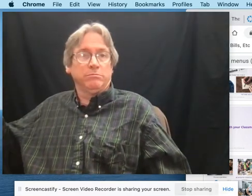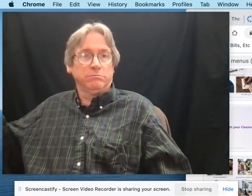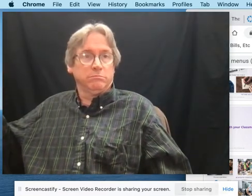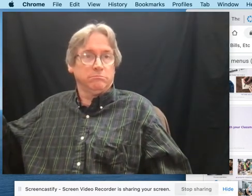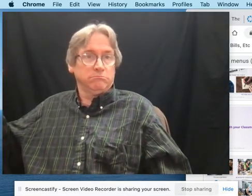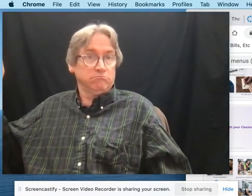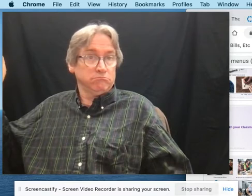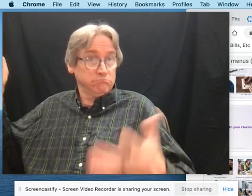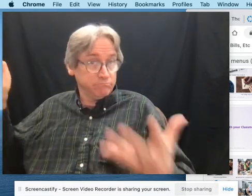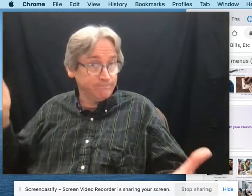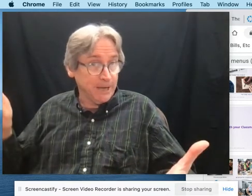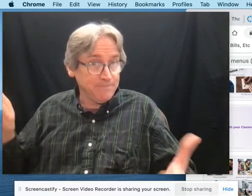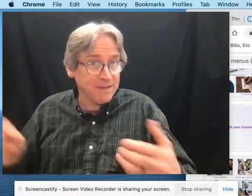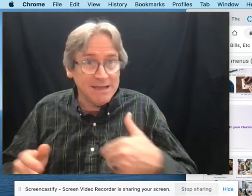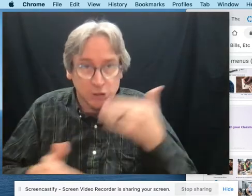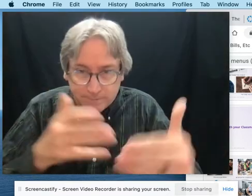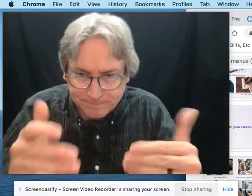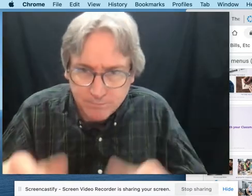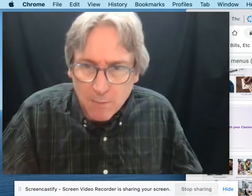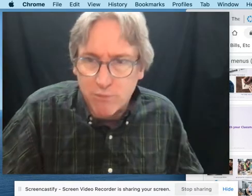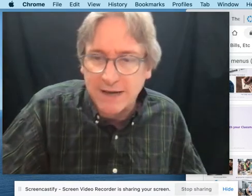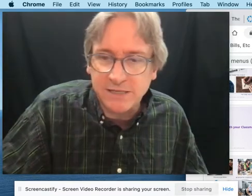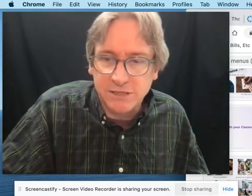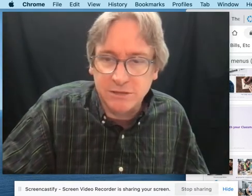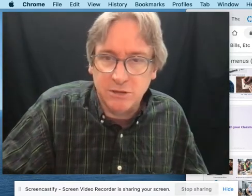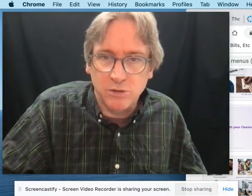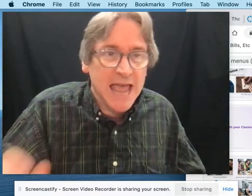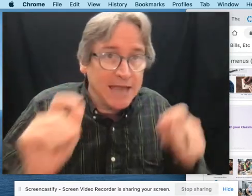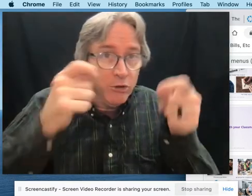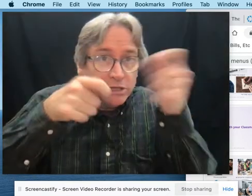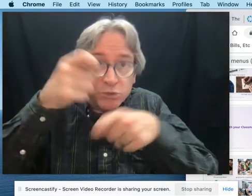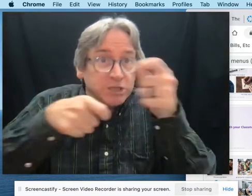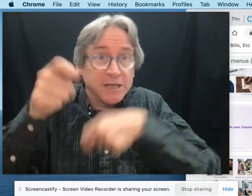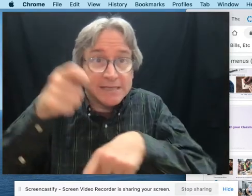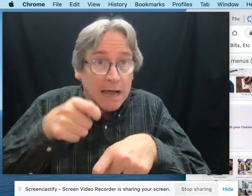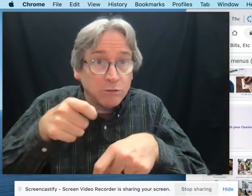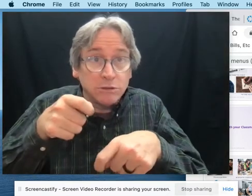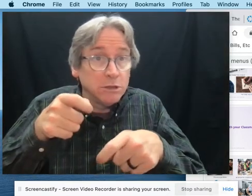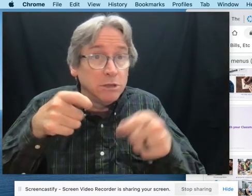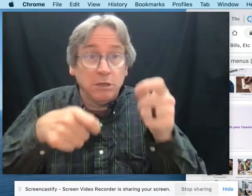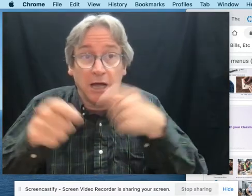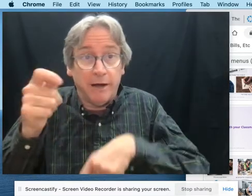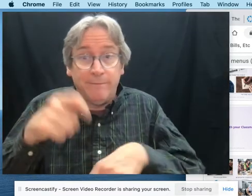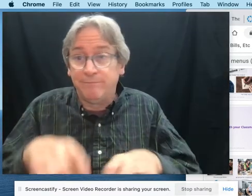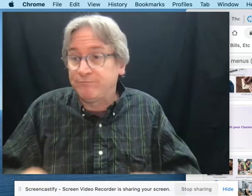board. Okay. So practice those and you can switch things out